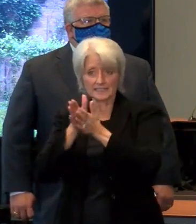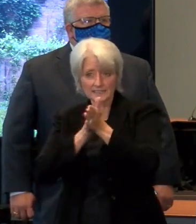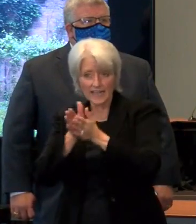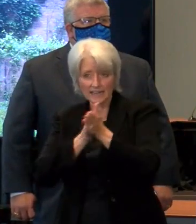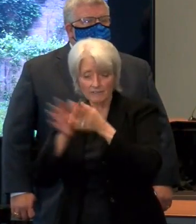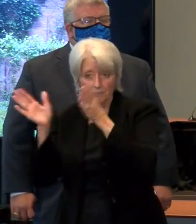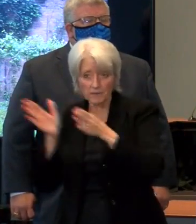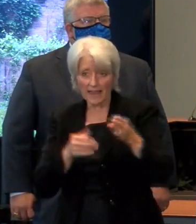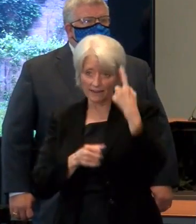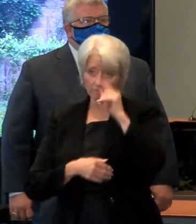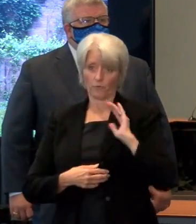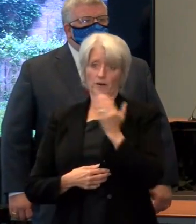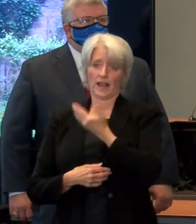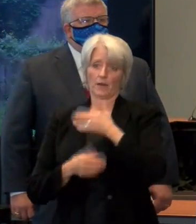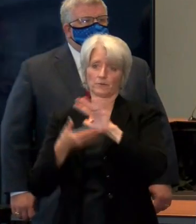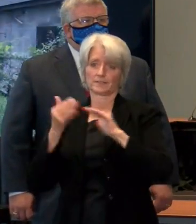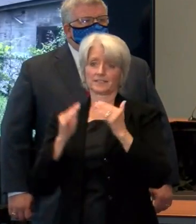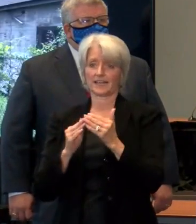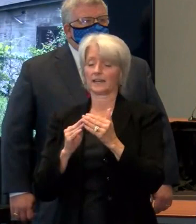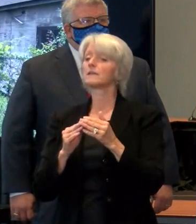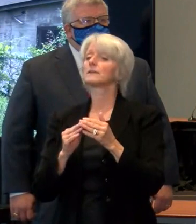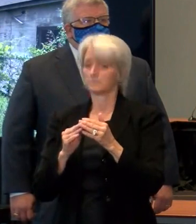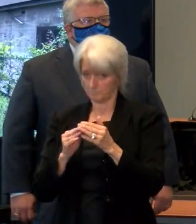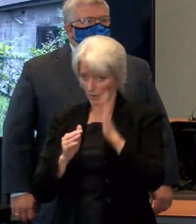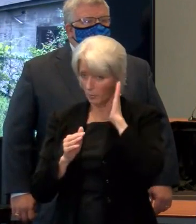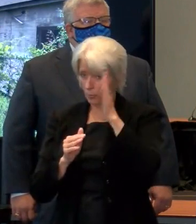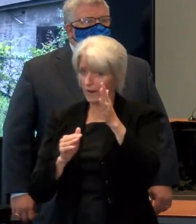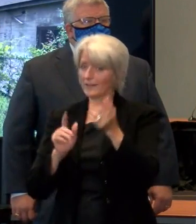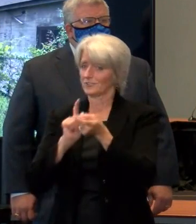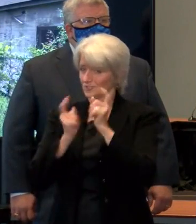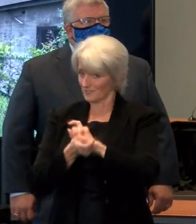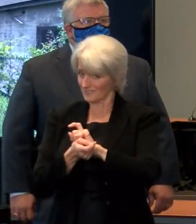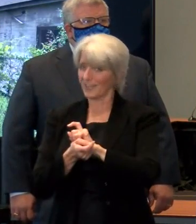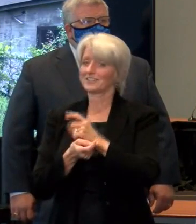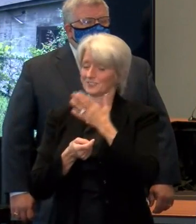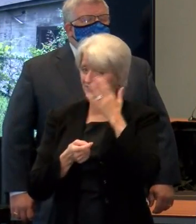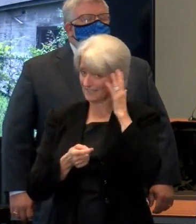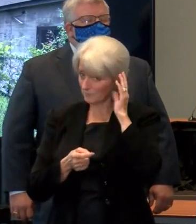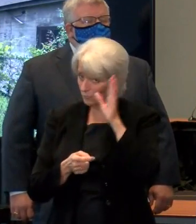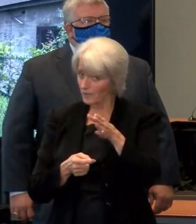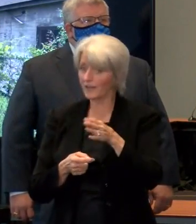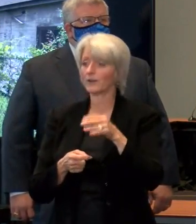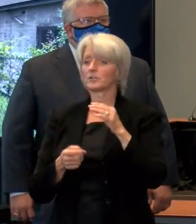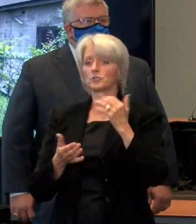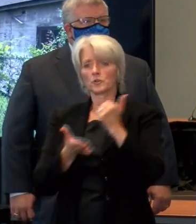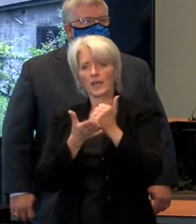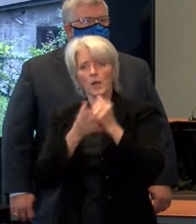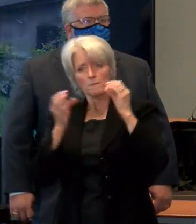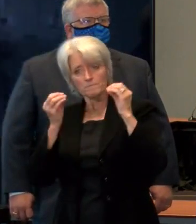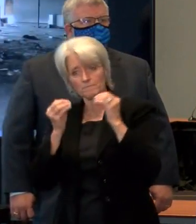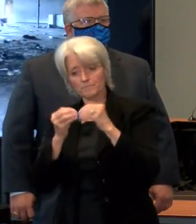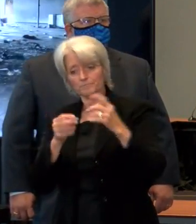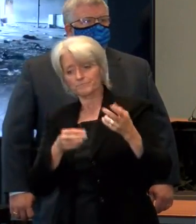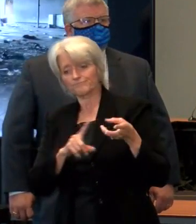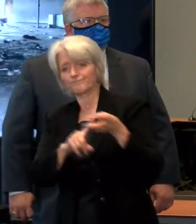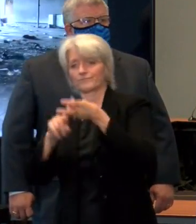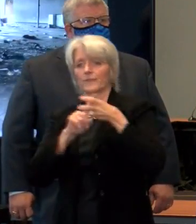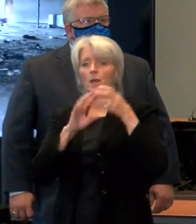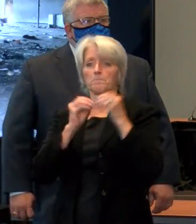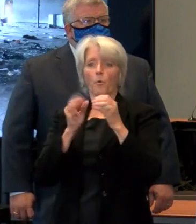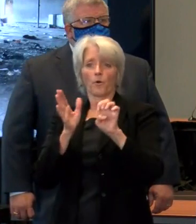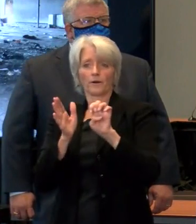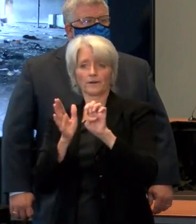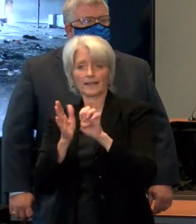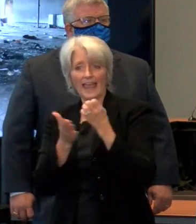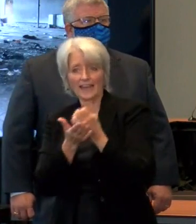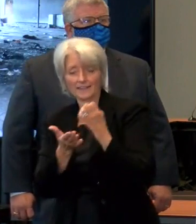in our city. This is a game changer. It's a first step to help spur more economic development south of 630 and